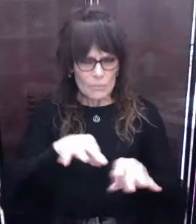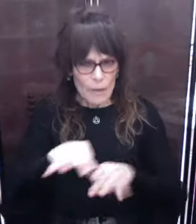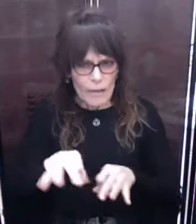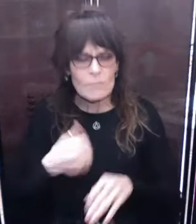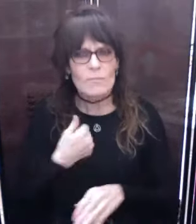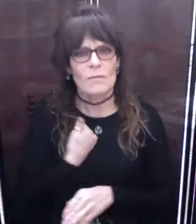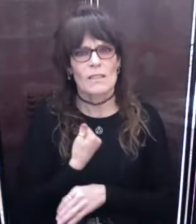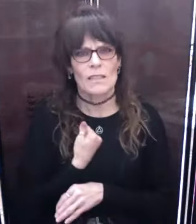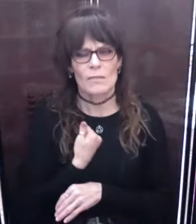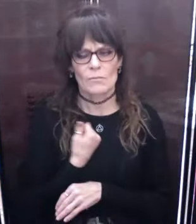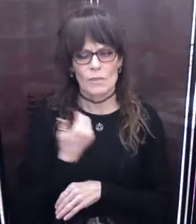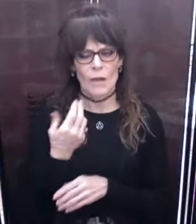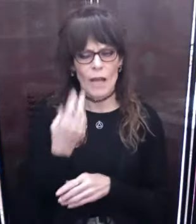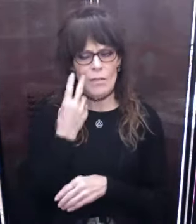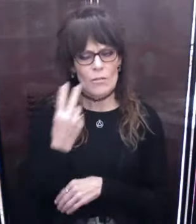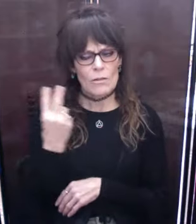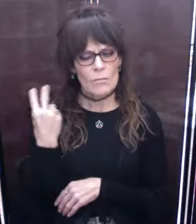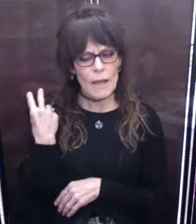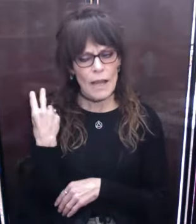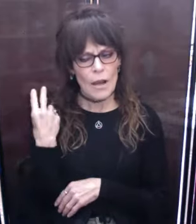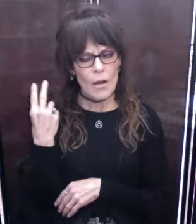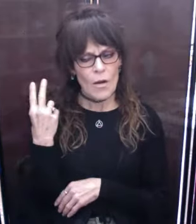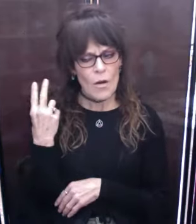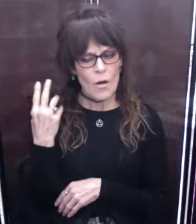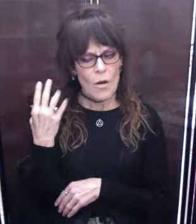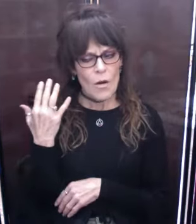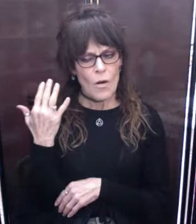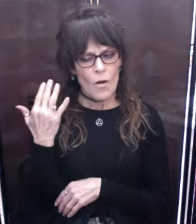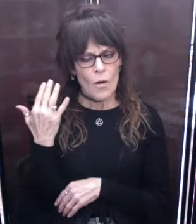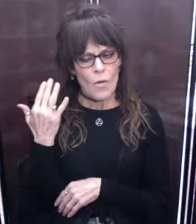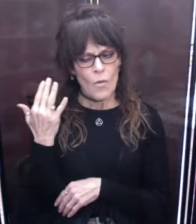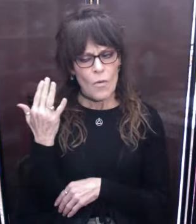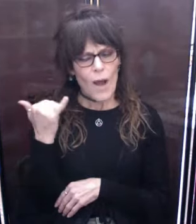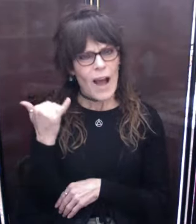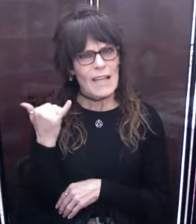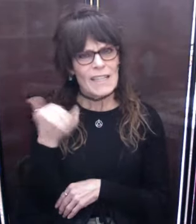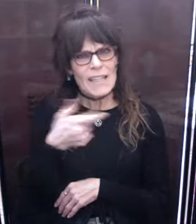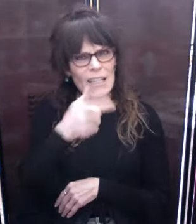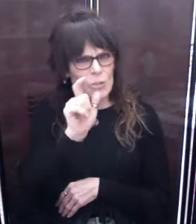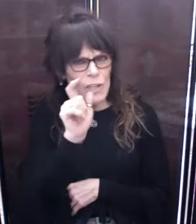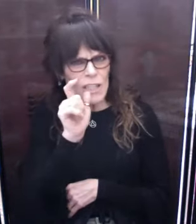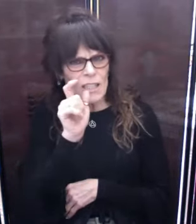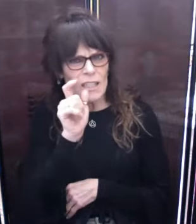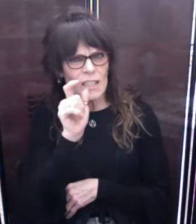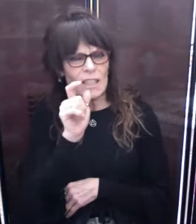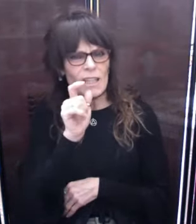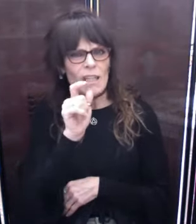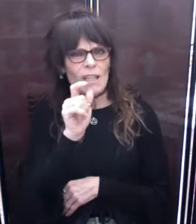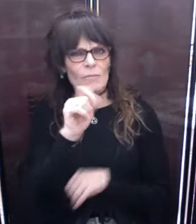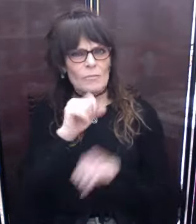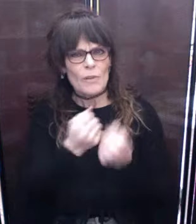did I break Donna's heart on our wedding day? Why did I break my mom's heart on the day that we buried my father? Why did I do